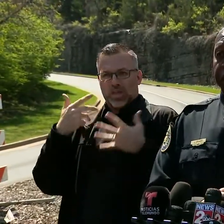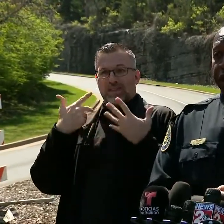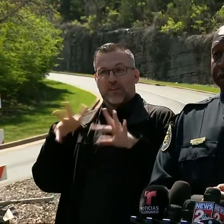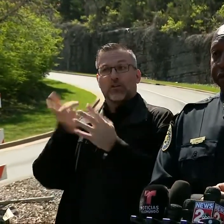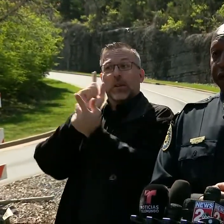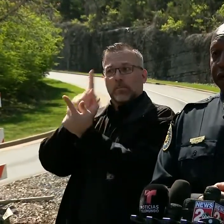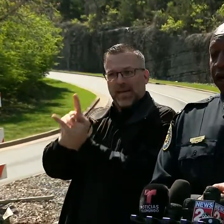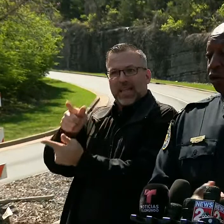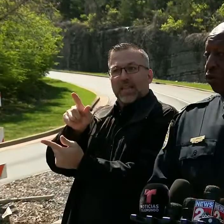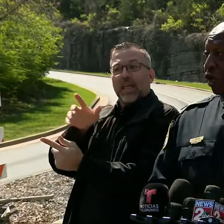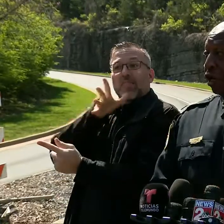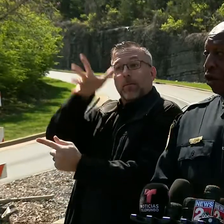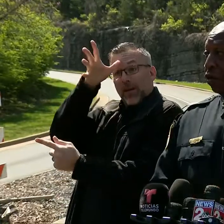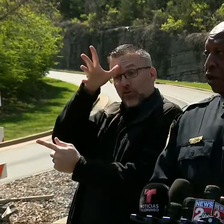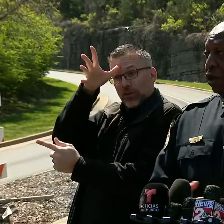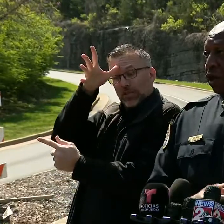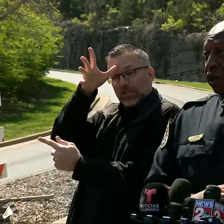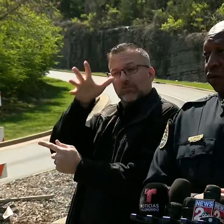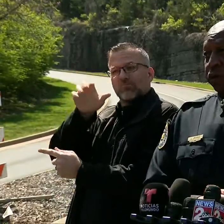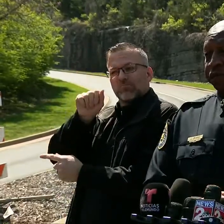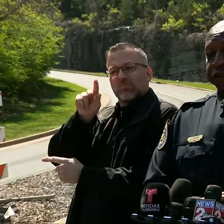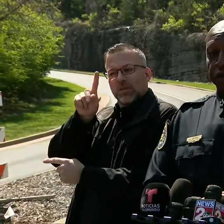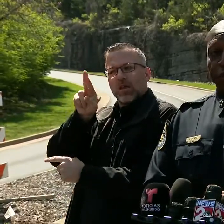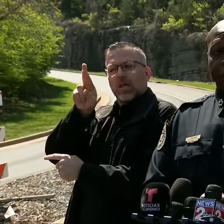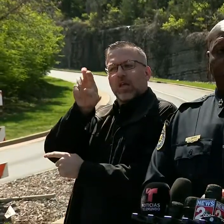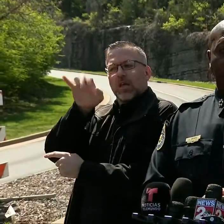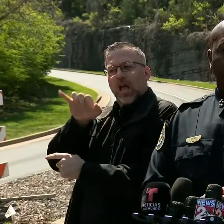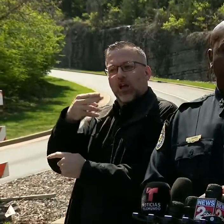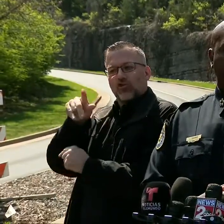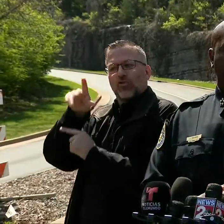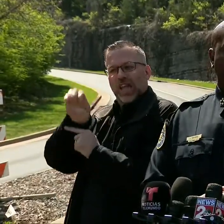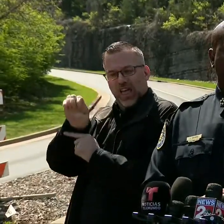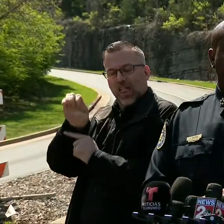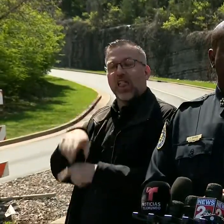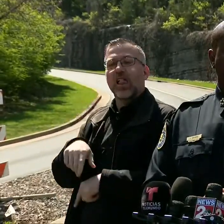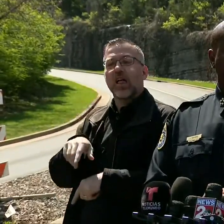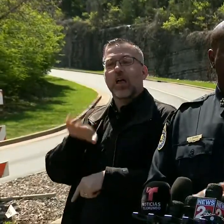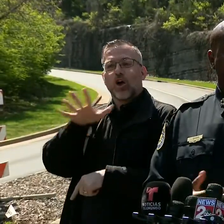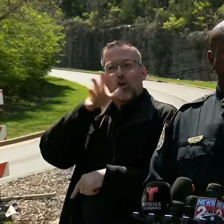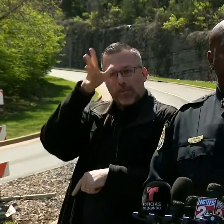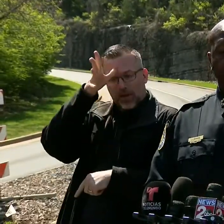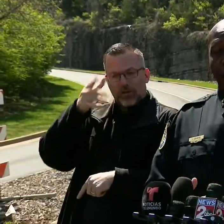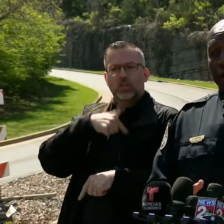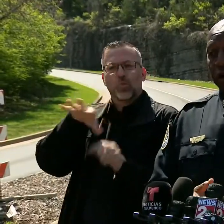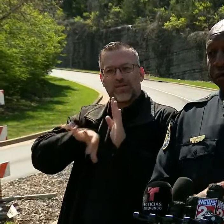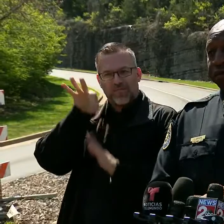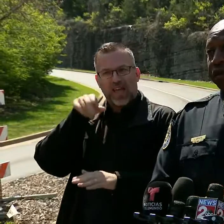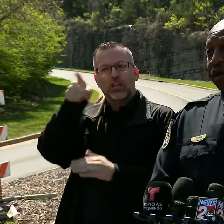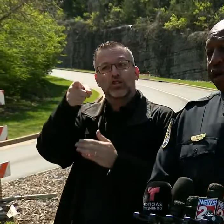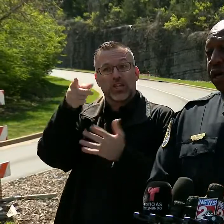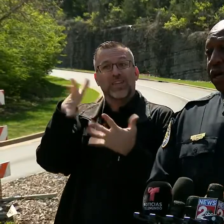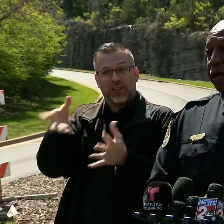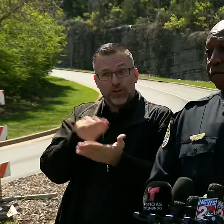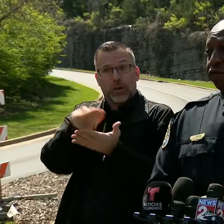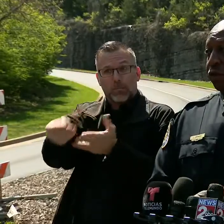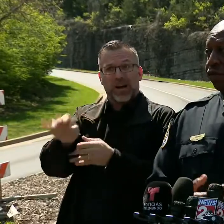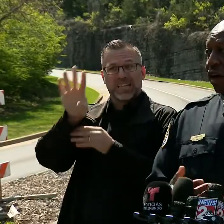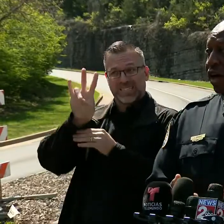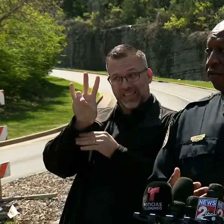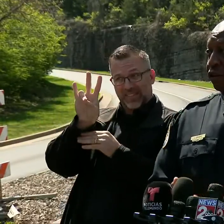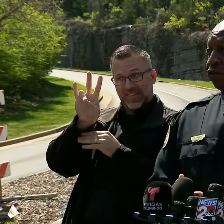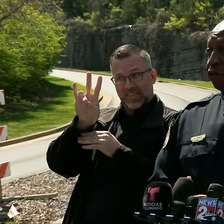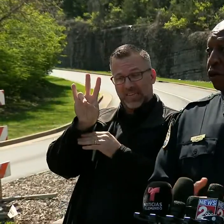parents of Audrey Hale, and we've determined that Audrey bought 7 firearms